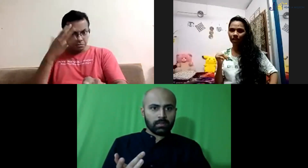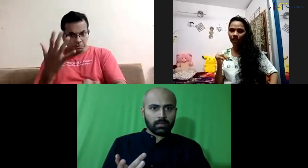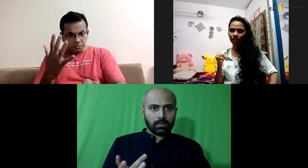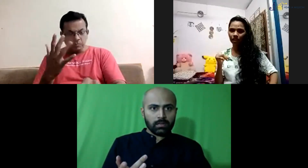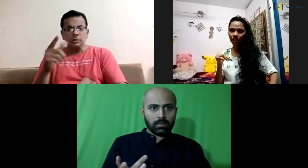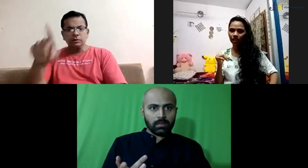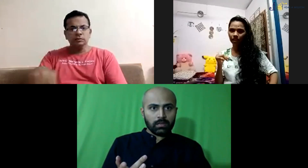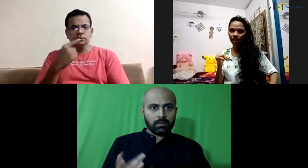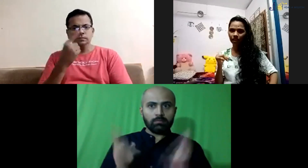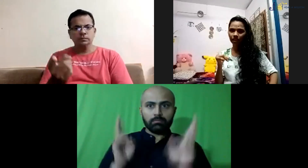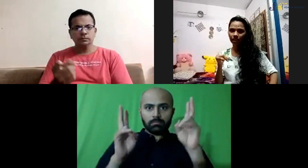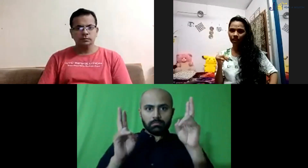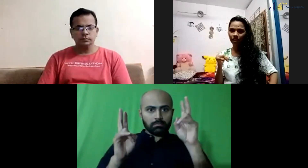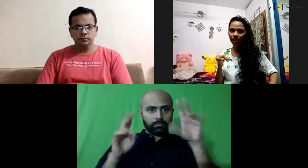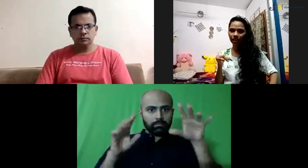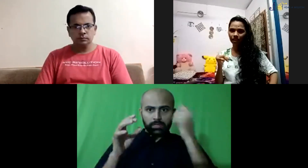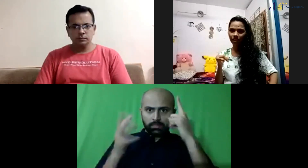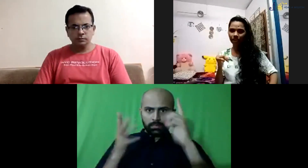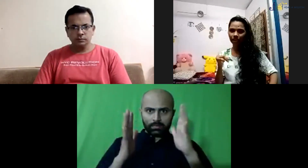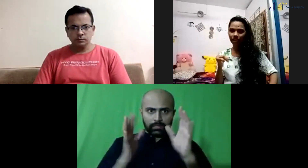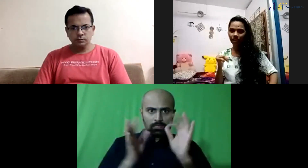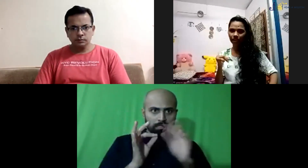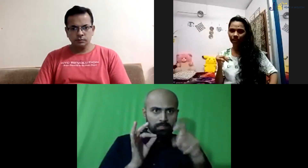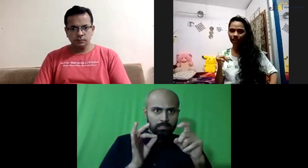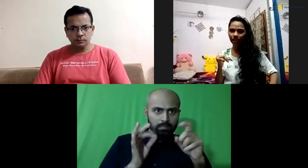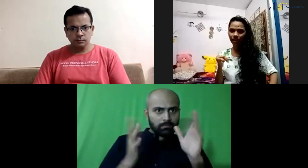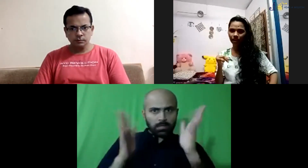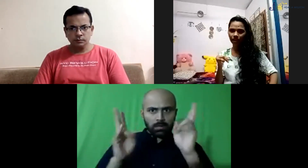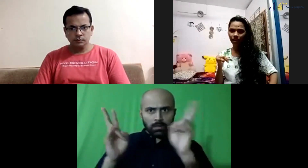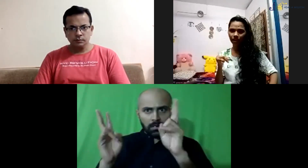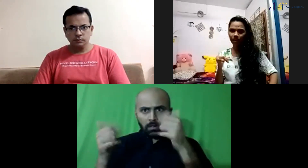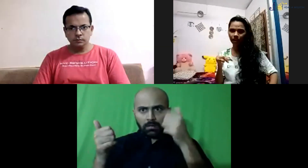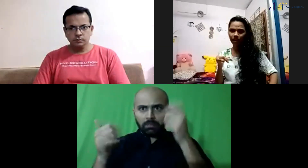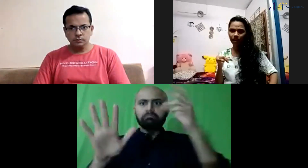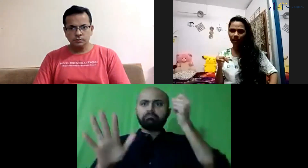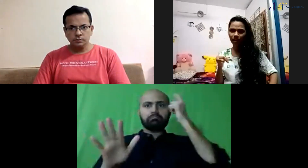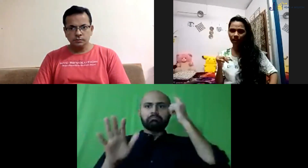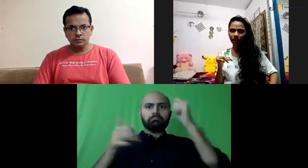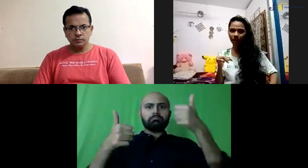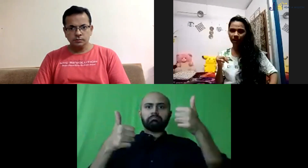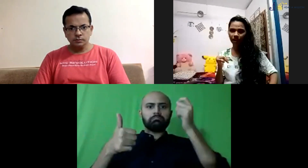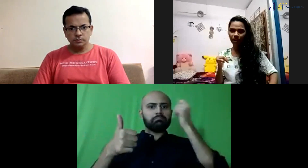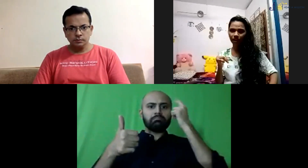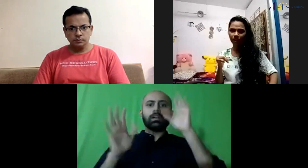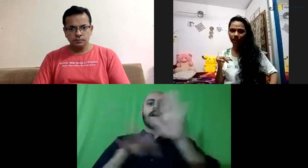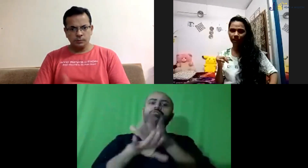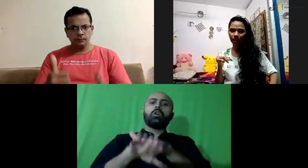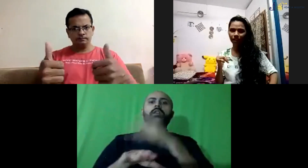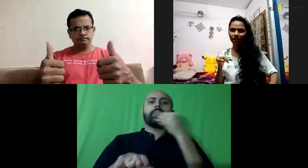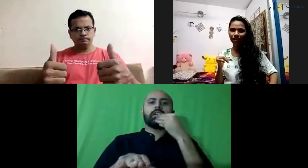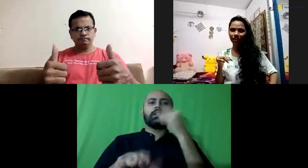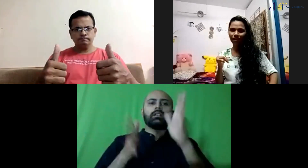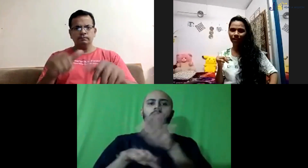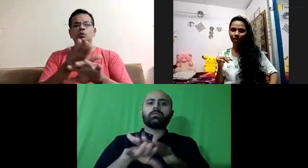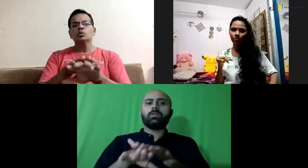So also, Rajesh is asking everyone could understand Ashwini. Some people are saying we